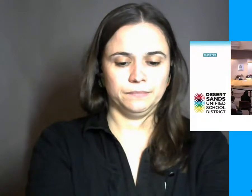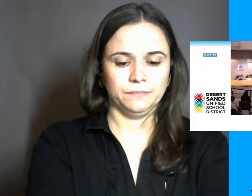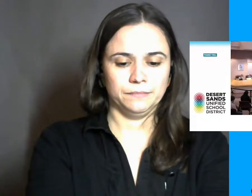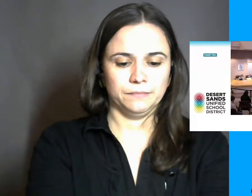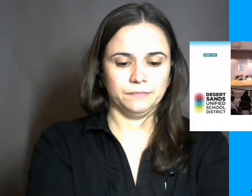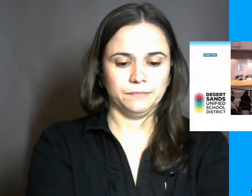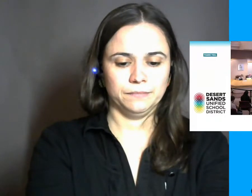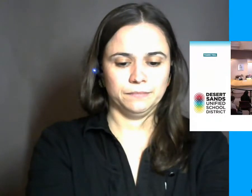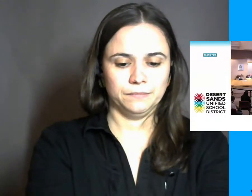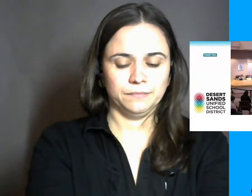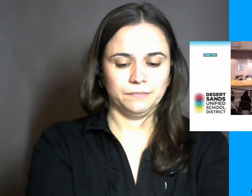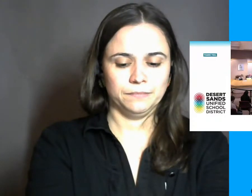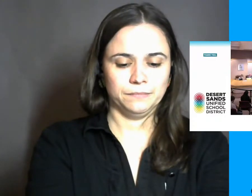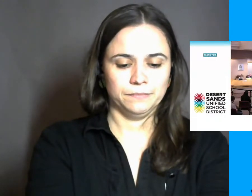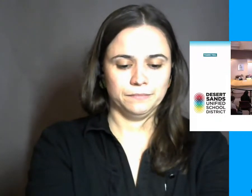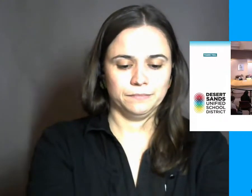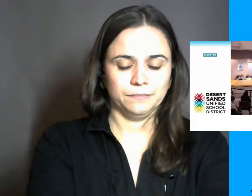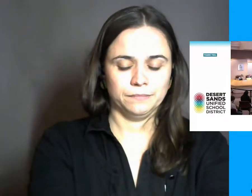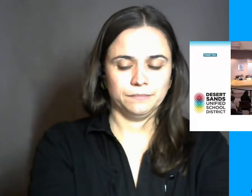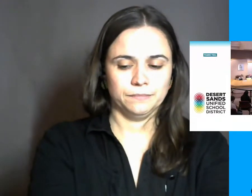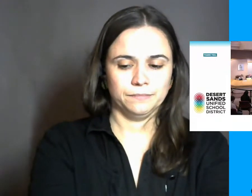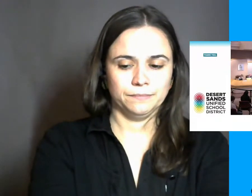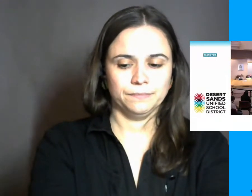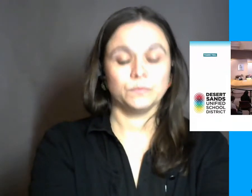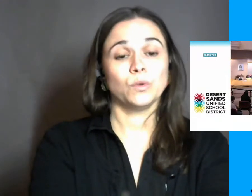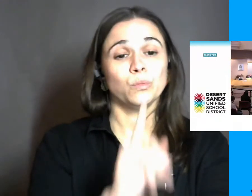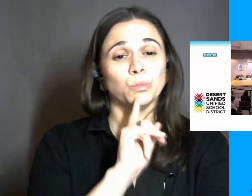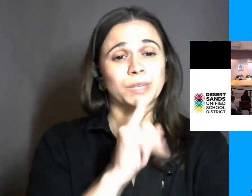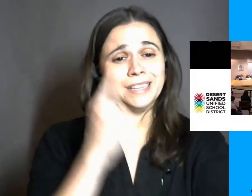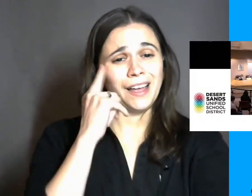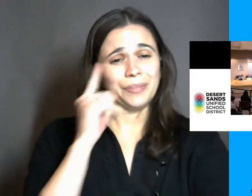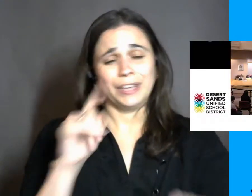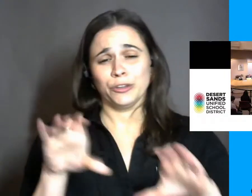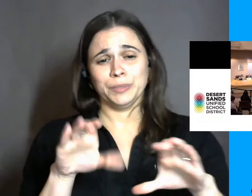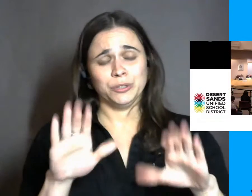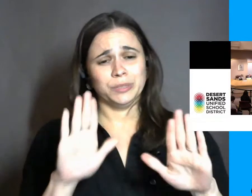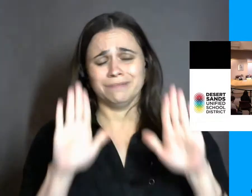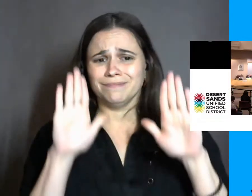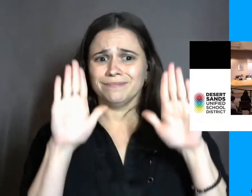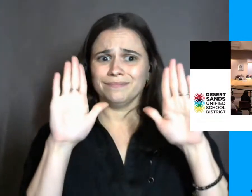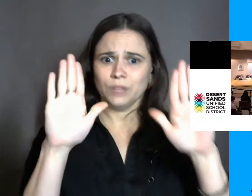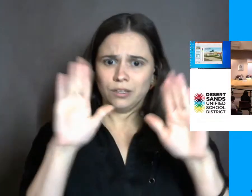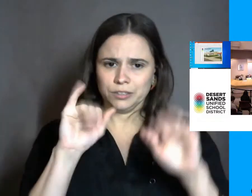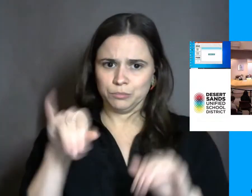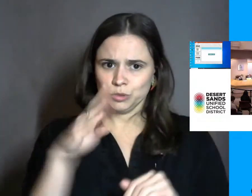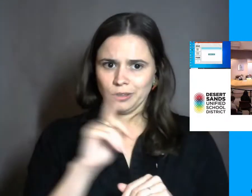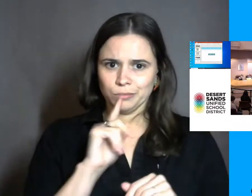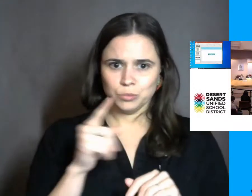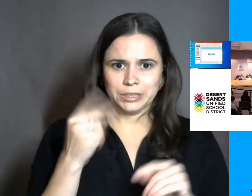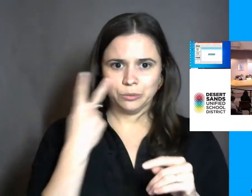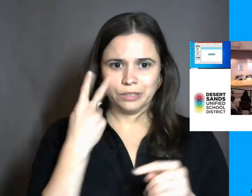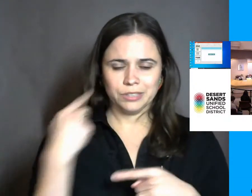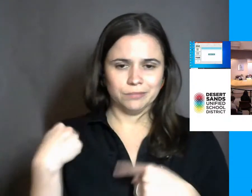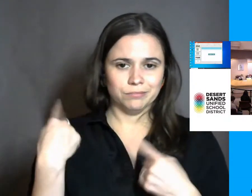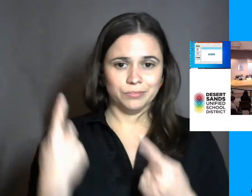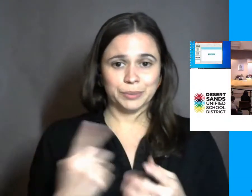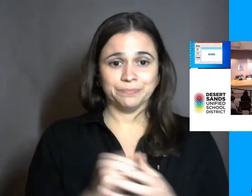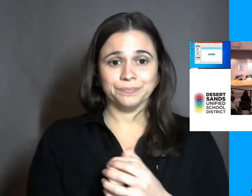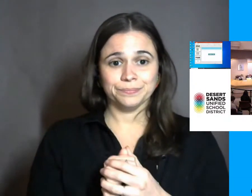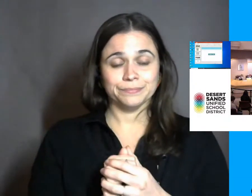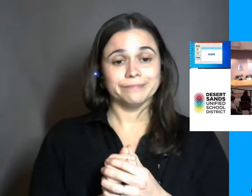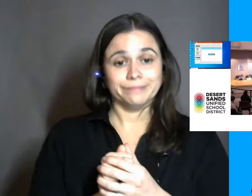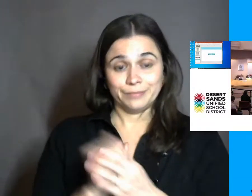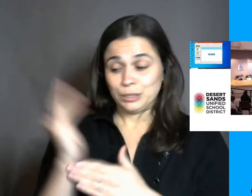more. I just think you've done a fabulous job. Thank you. Thank you very much. I got to give shout out to my facilities team, who does an awesome job as